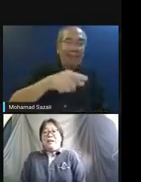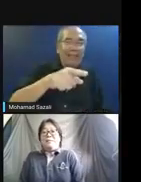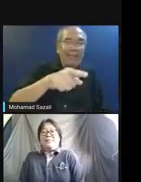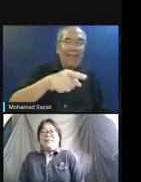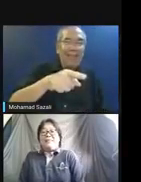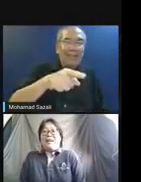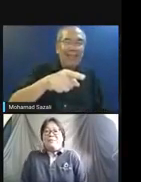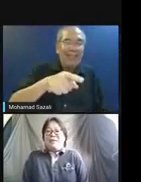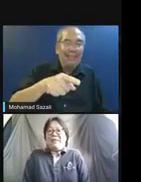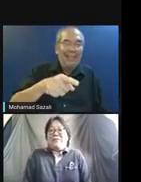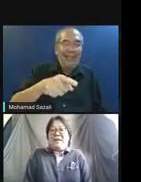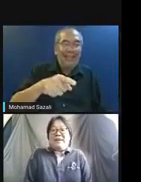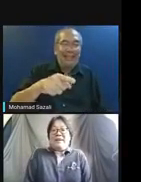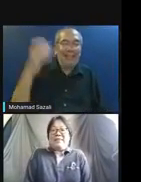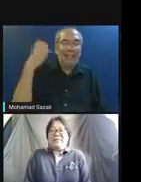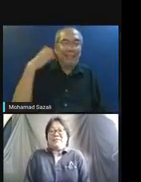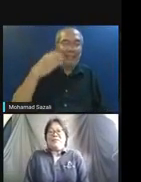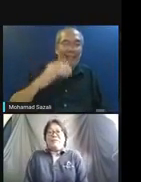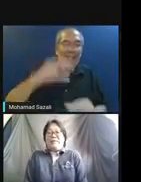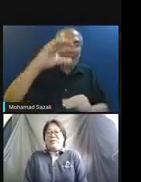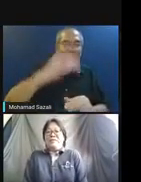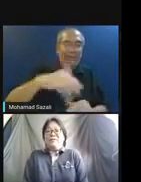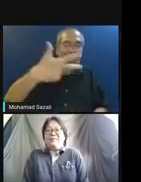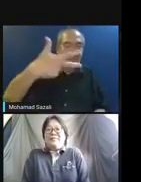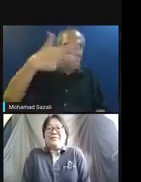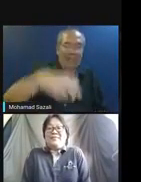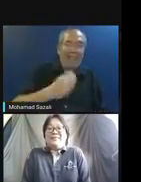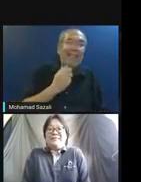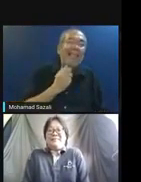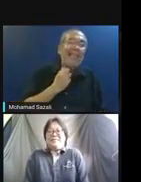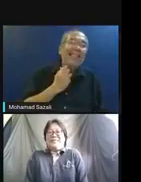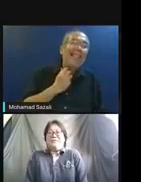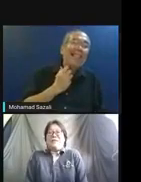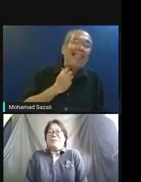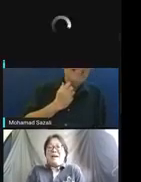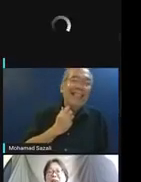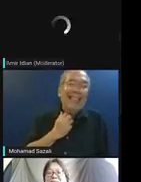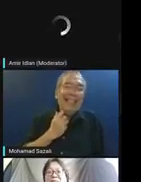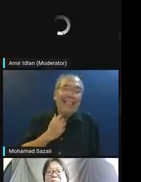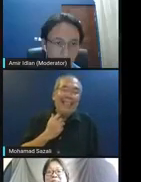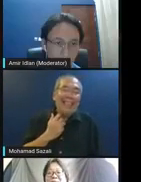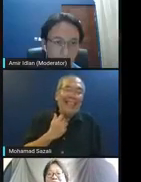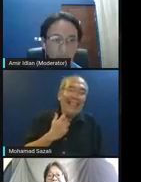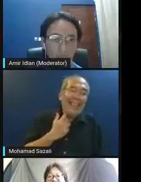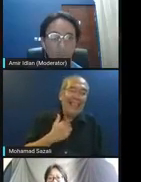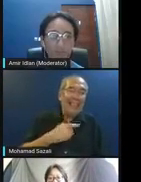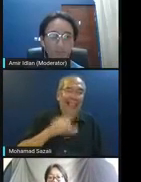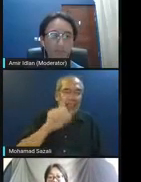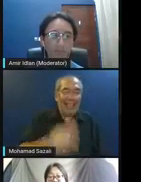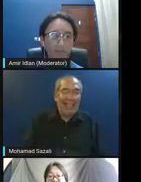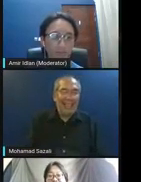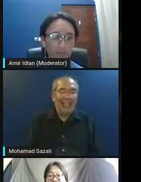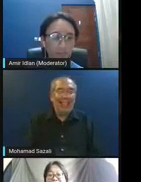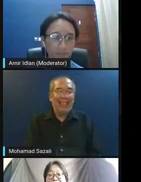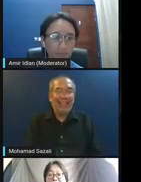So, Cik Amir, if I can see your video, if I may ask you something.